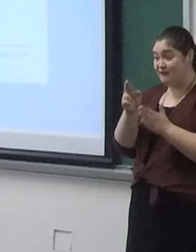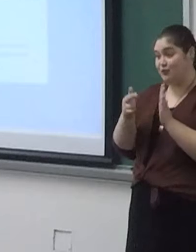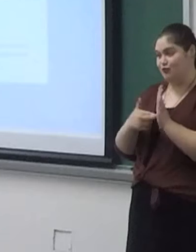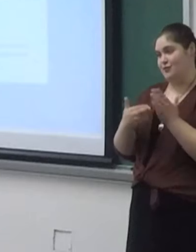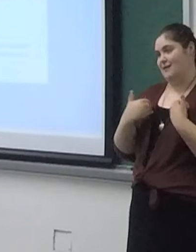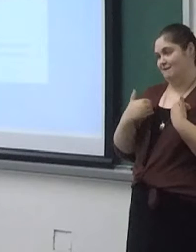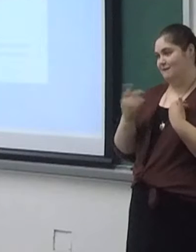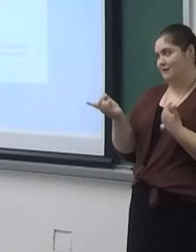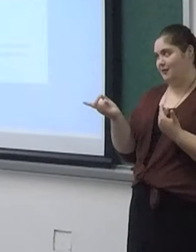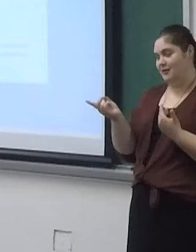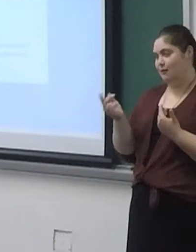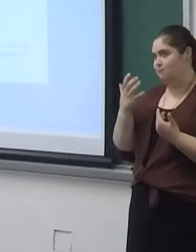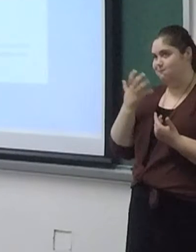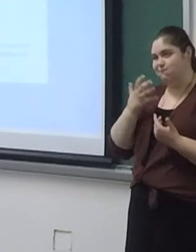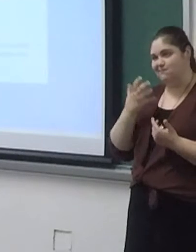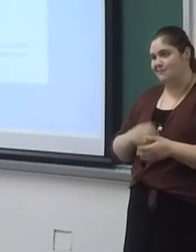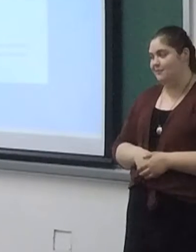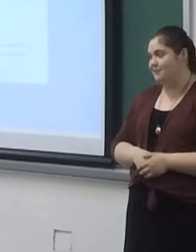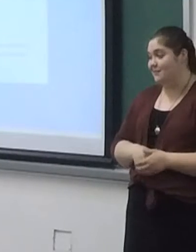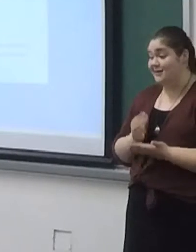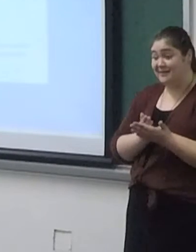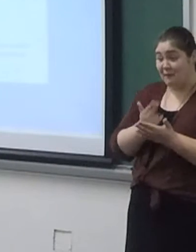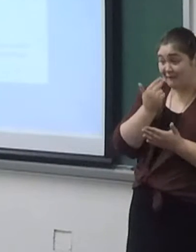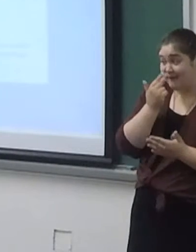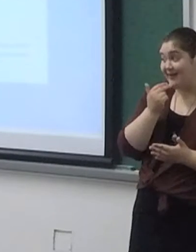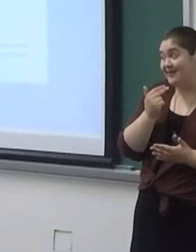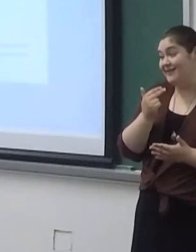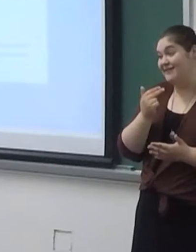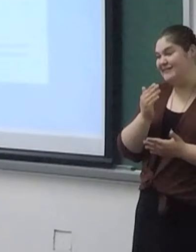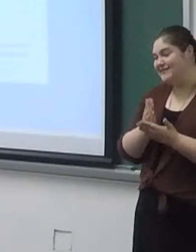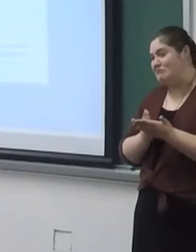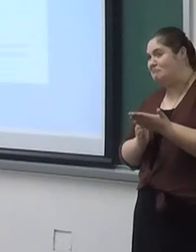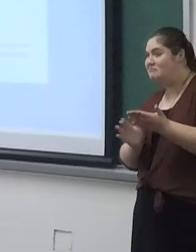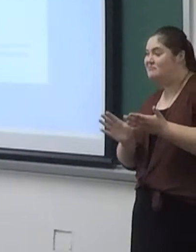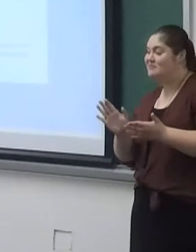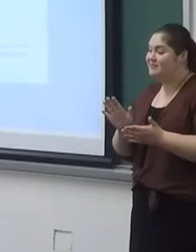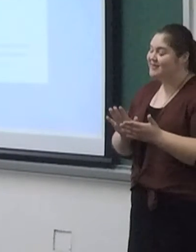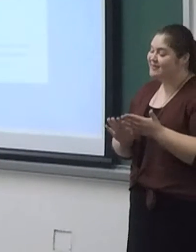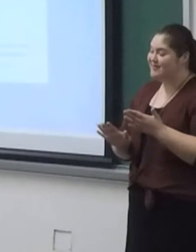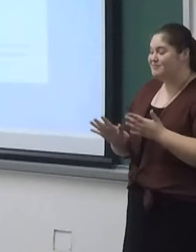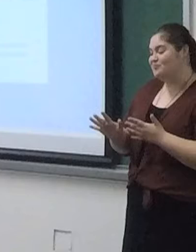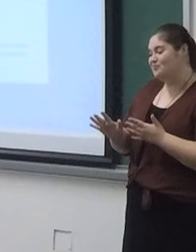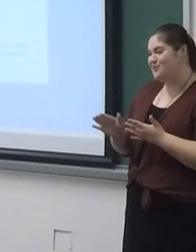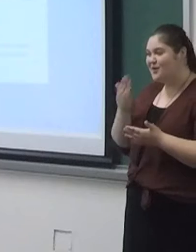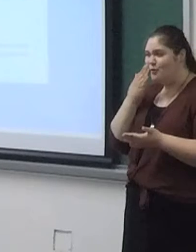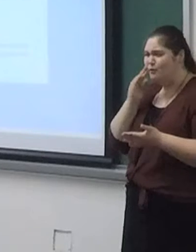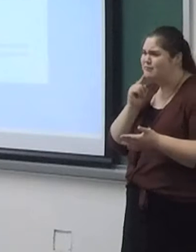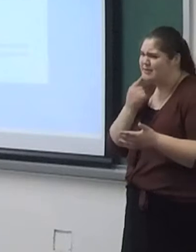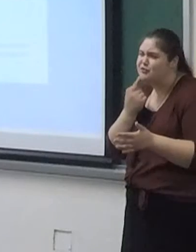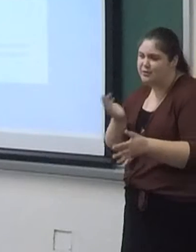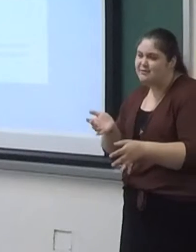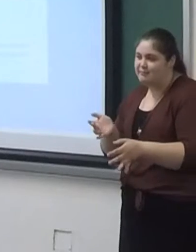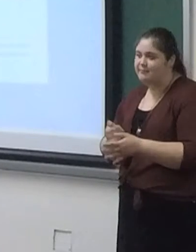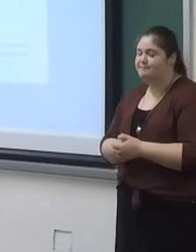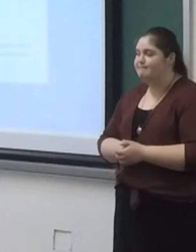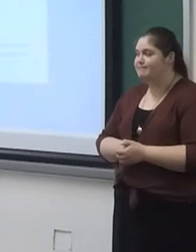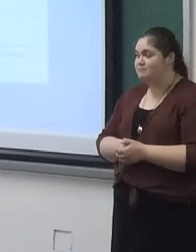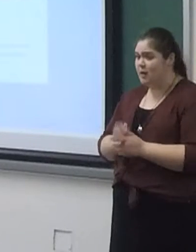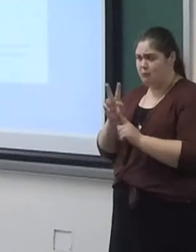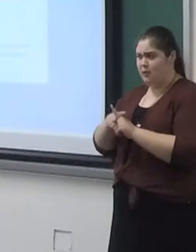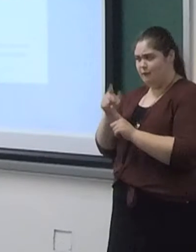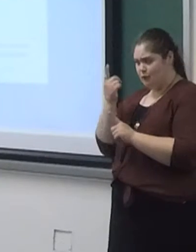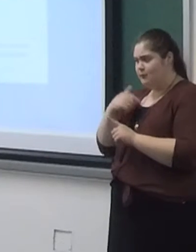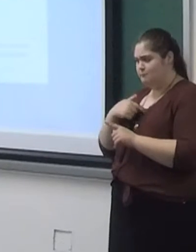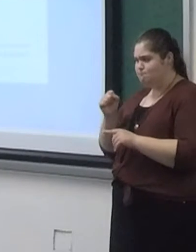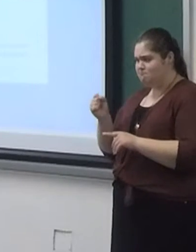has, and some of them are funny, some of them are, you know, serious, and like, oh, that applies to me.